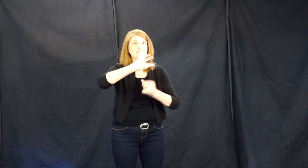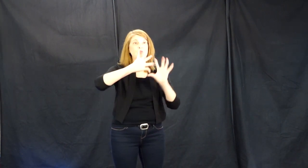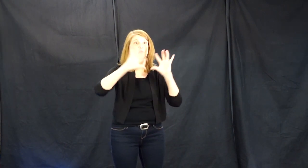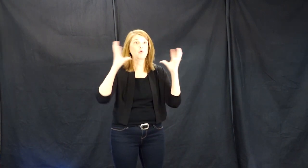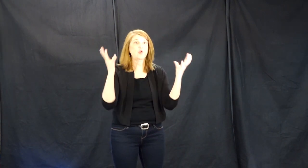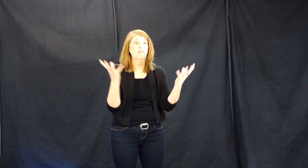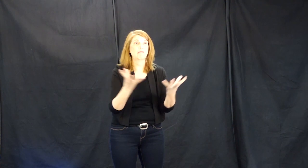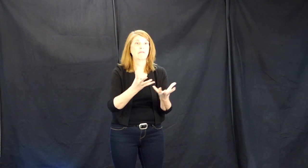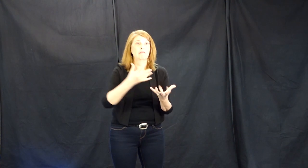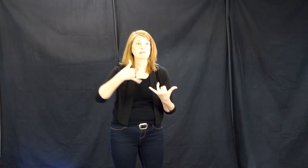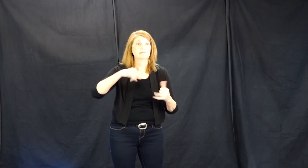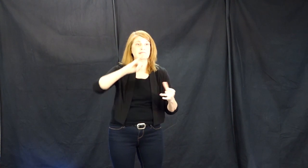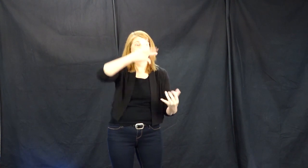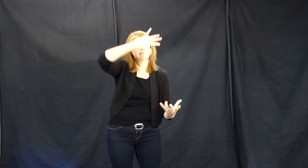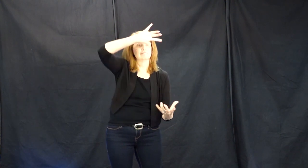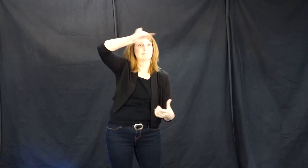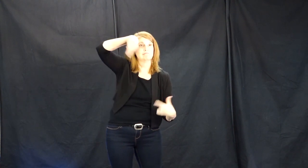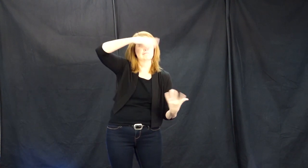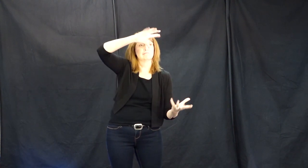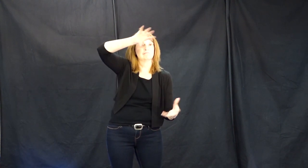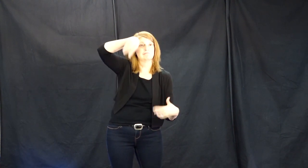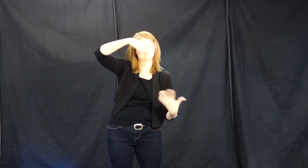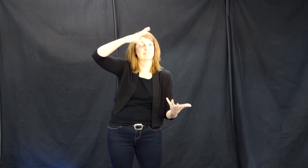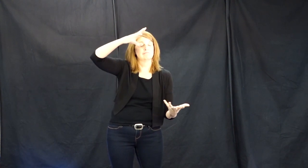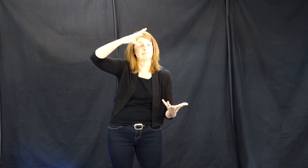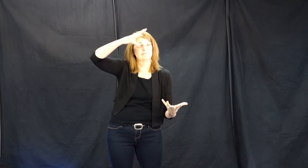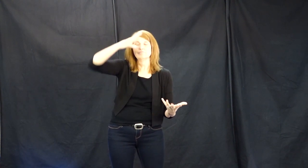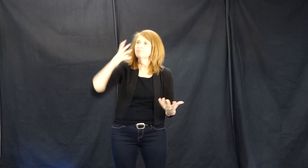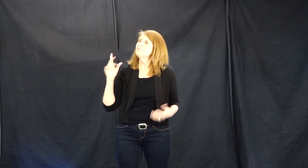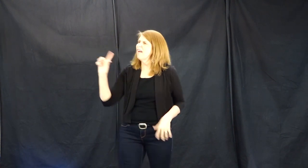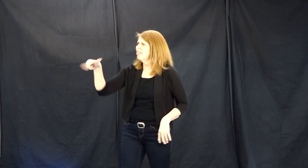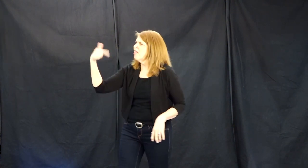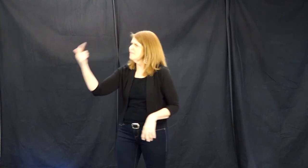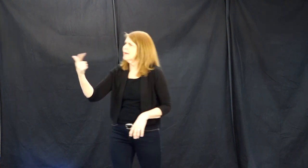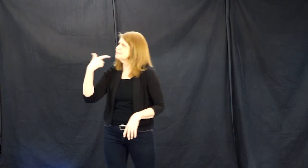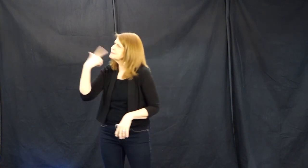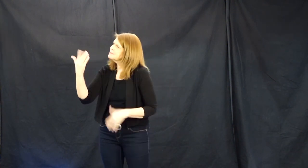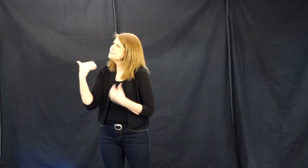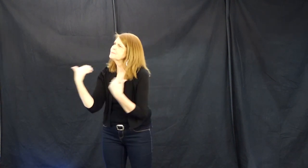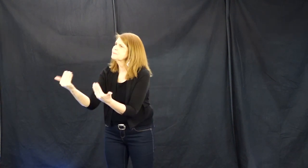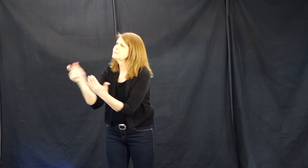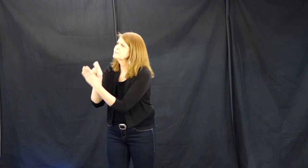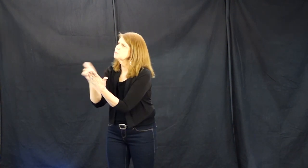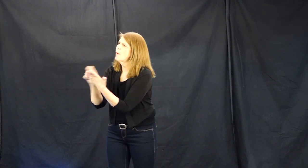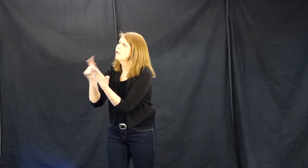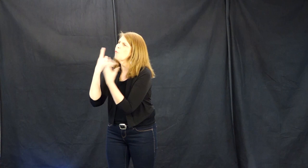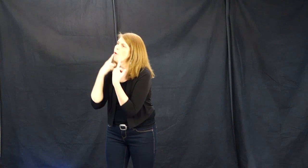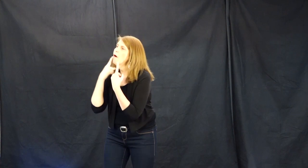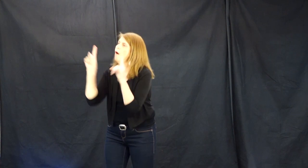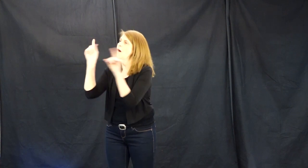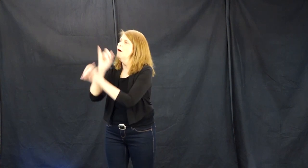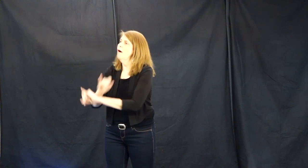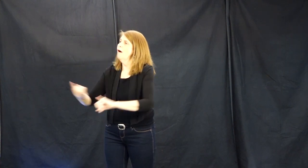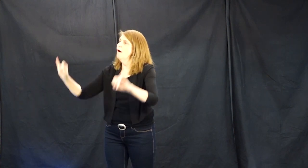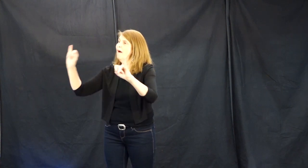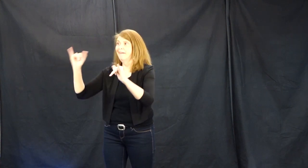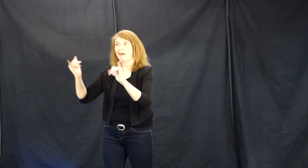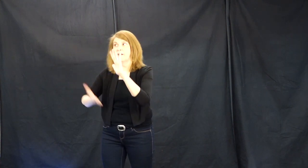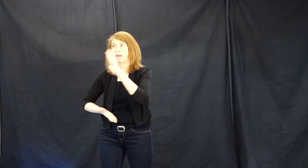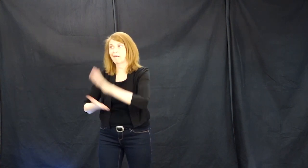spins. I helped Lafayette draft a declaration, then I said I gotta go. I gotta be